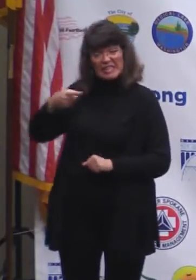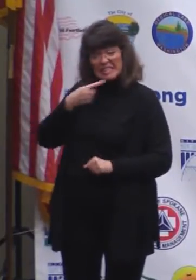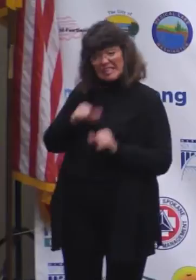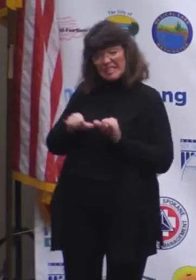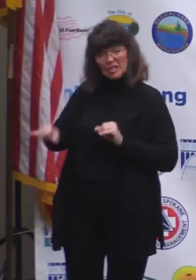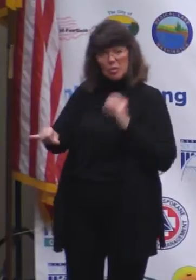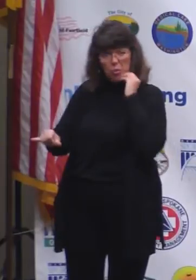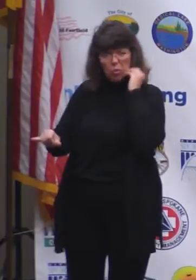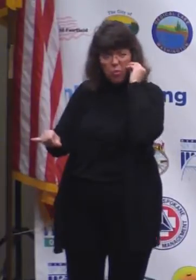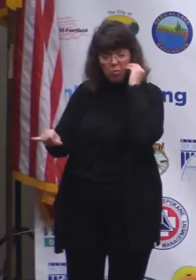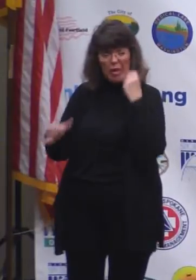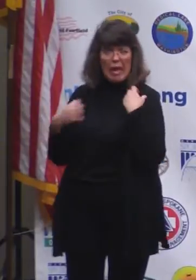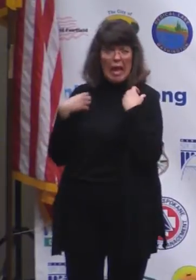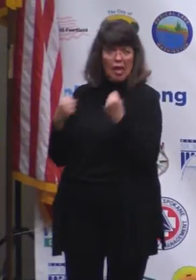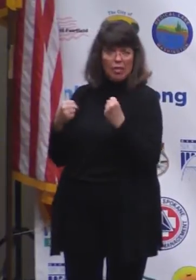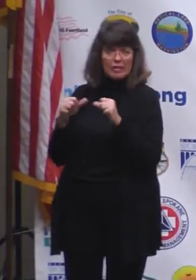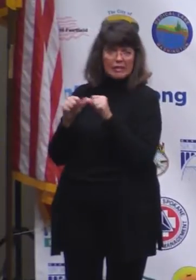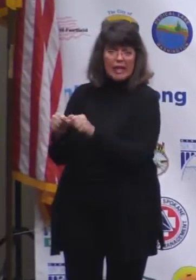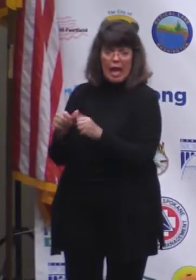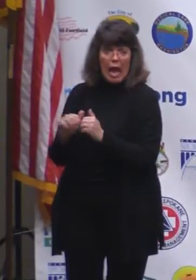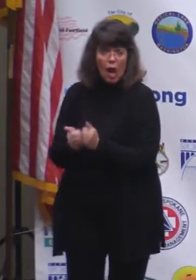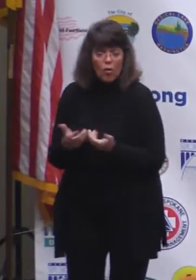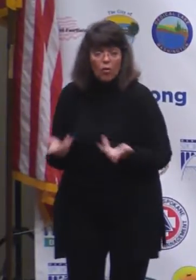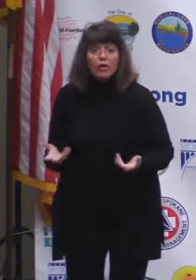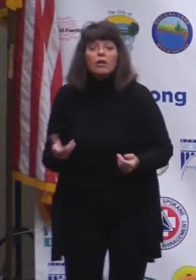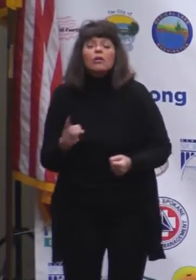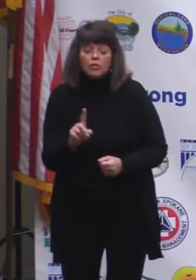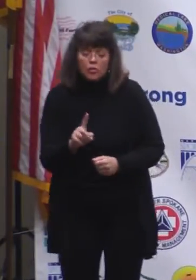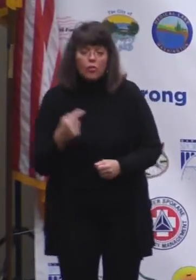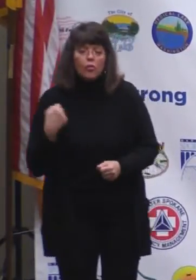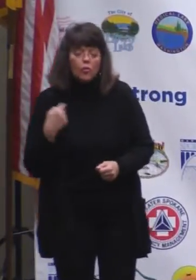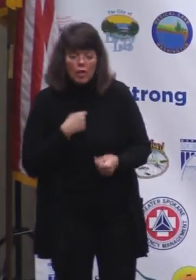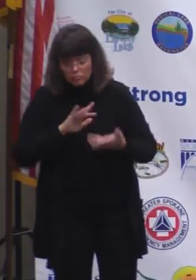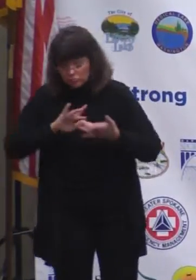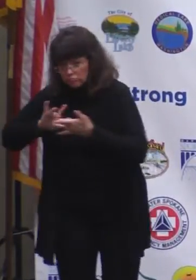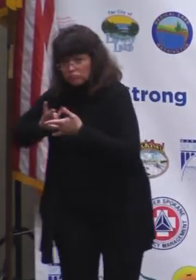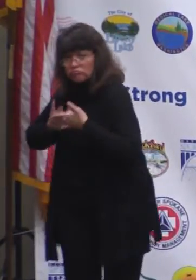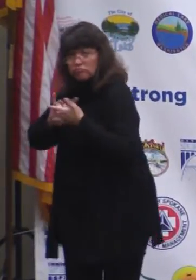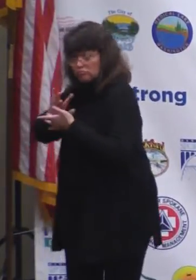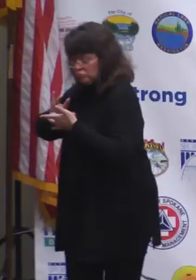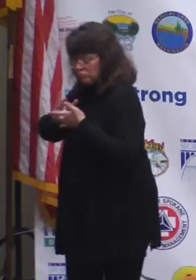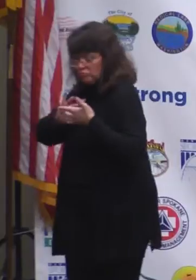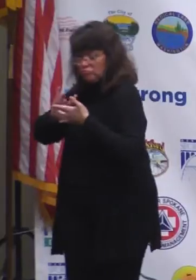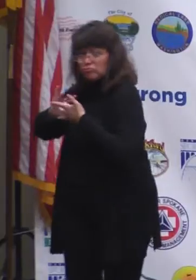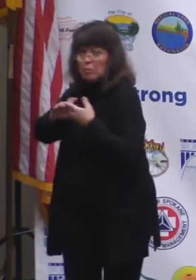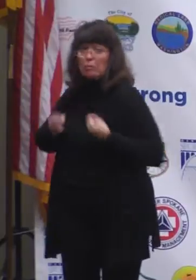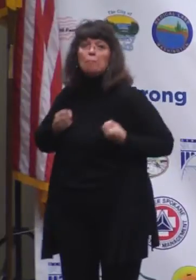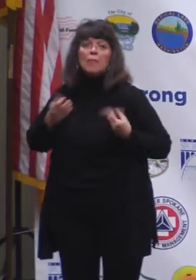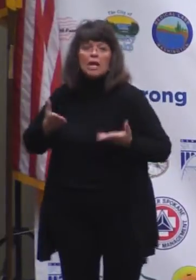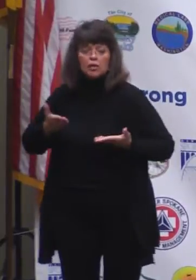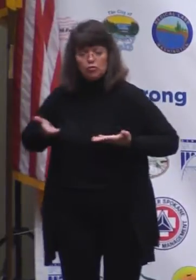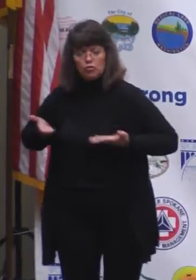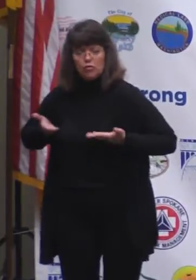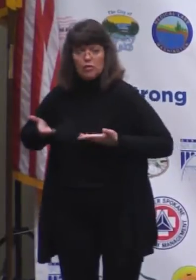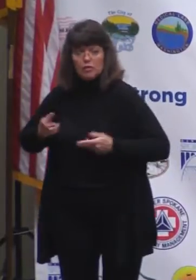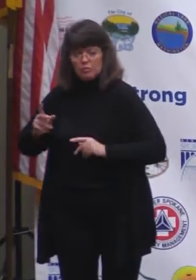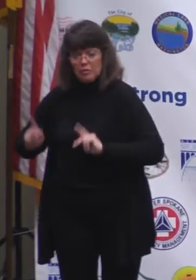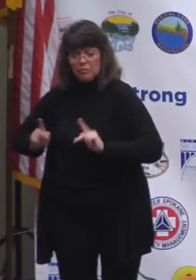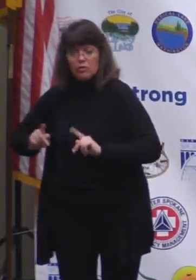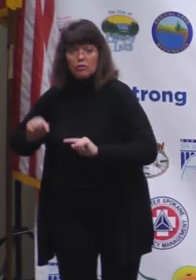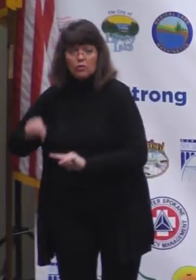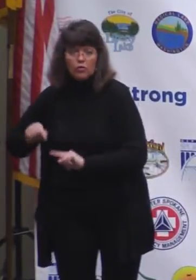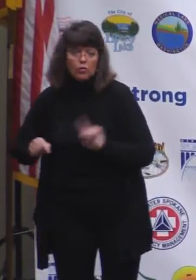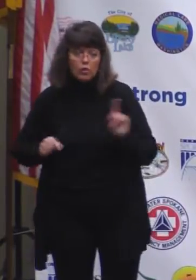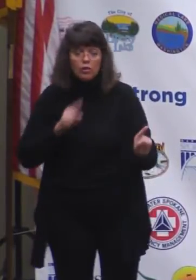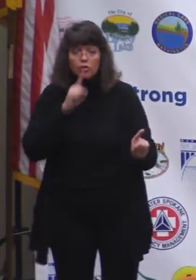trying to find out what kinds of resources they need in order to do that, working with meal sites to help bring food to those shelters so that